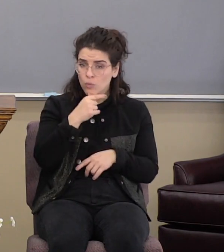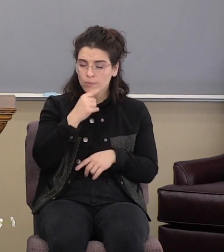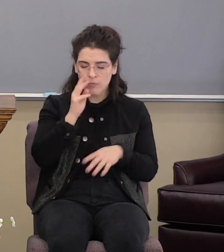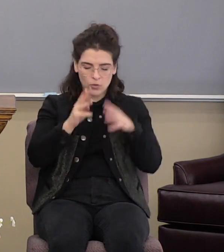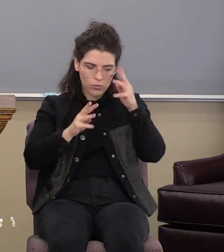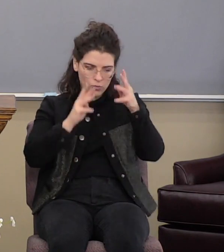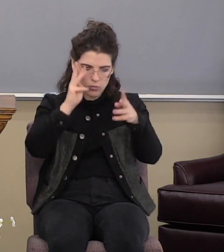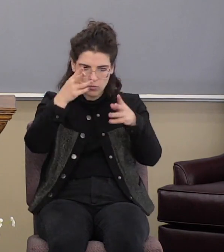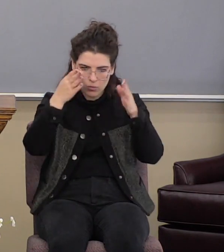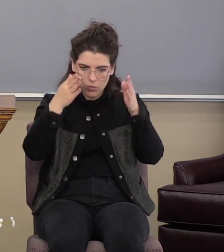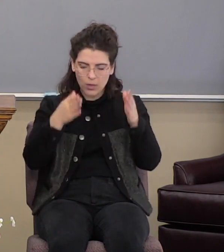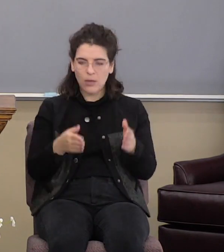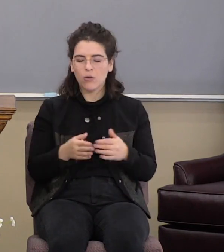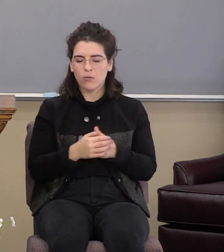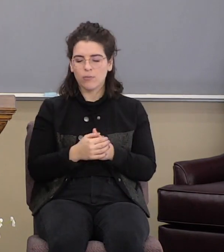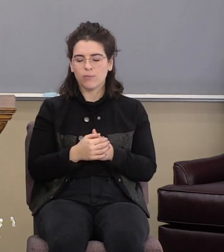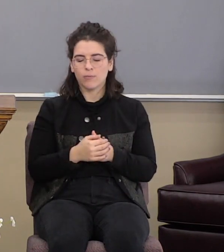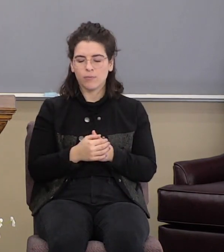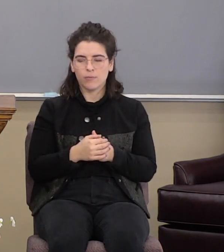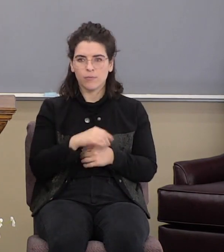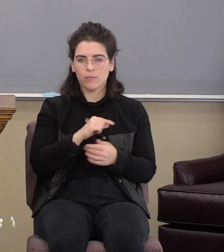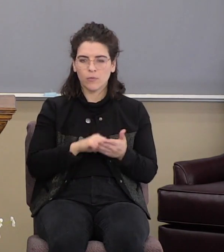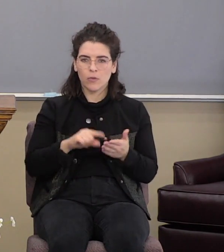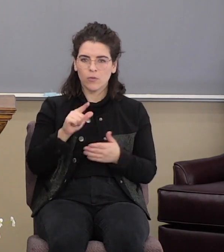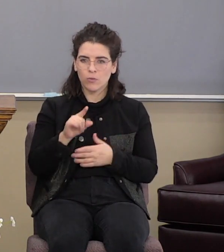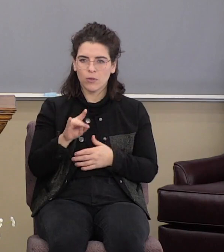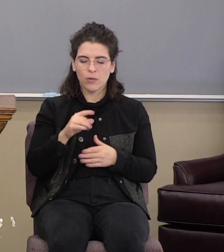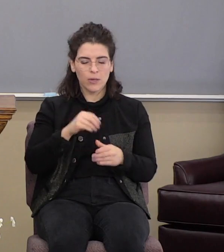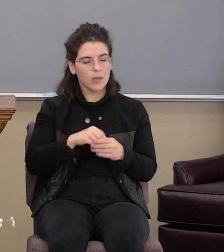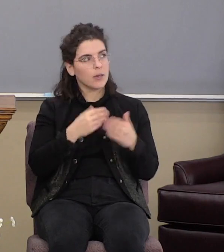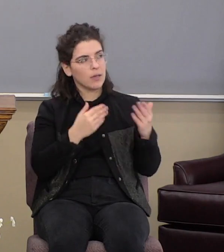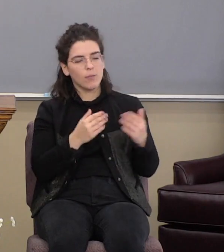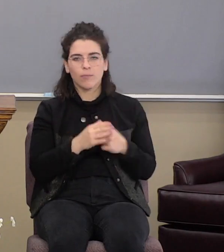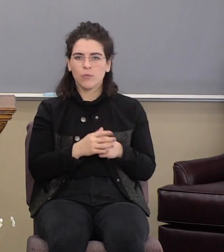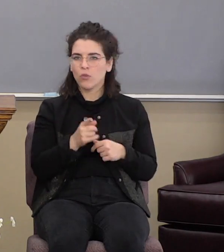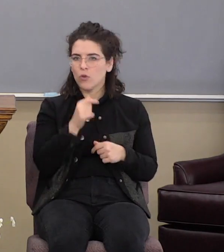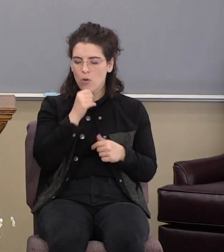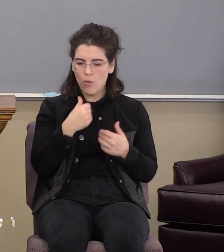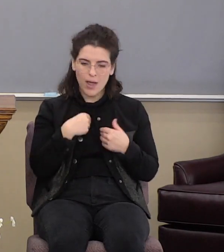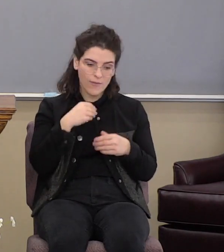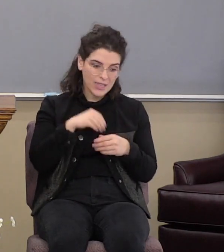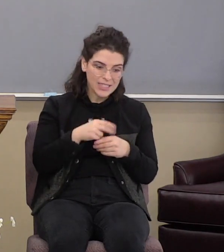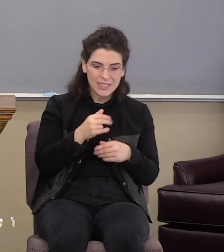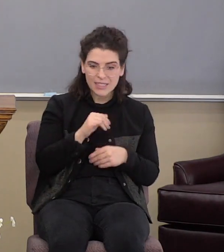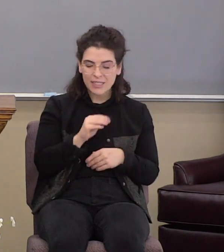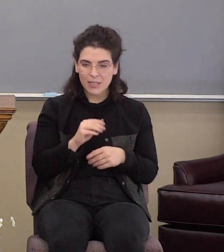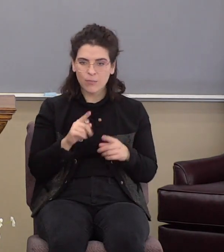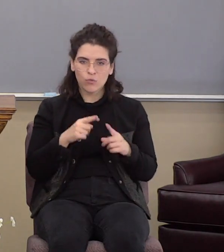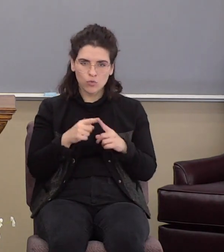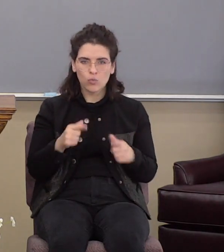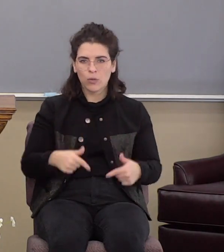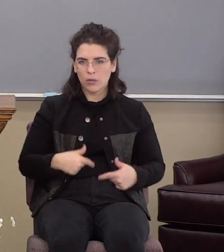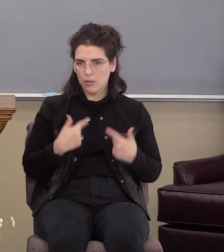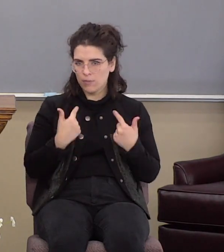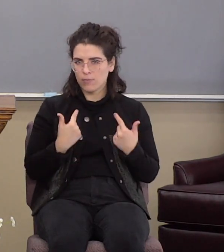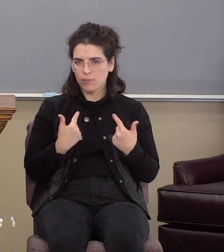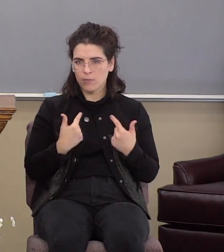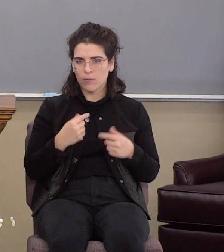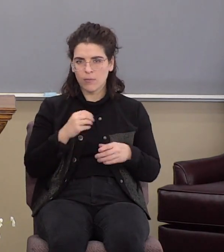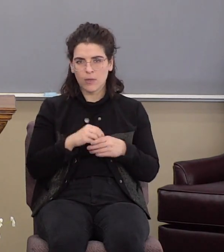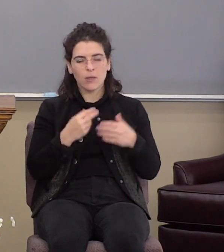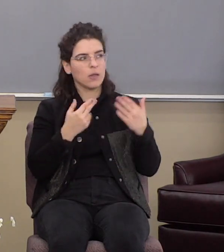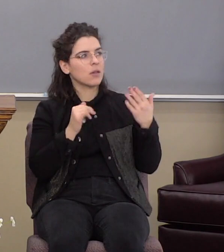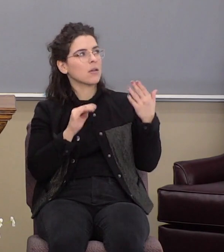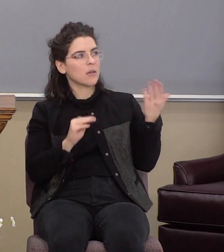Creator. Verse 28, in him. You don't get in him to live. In